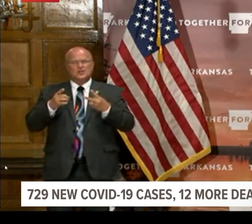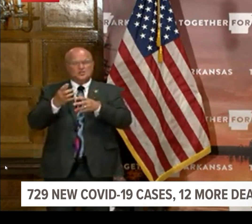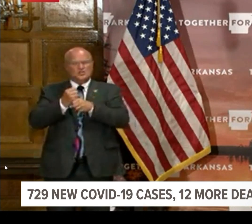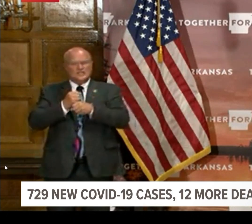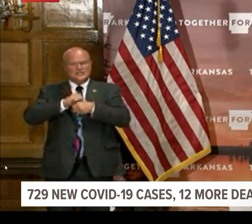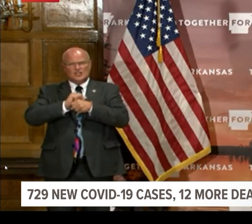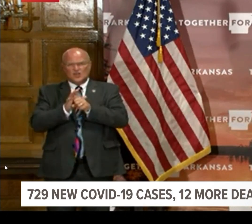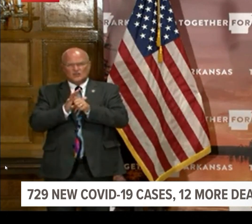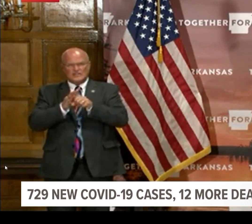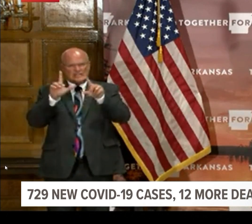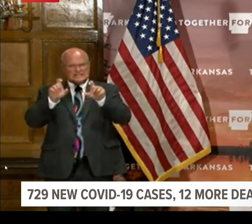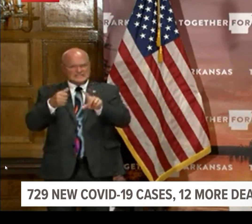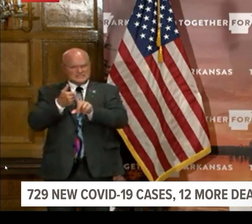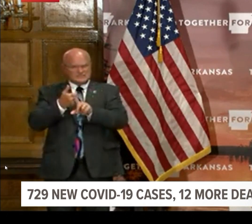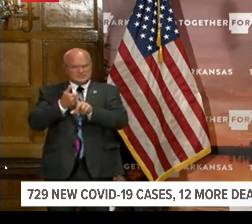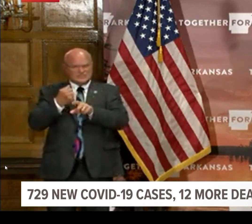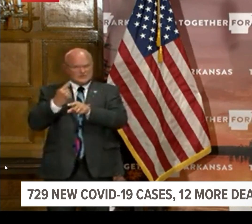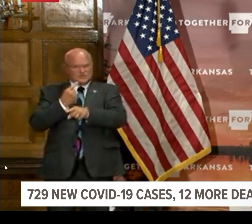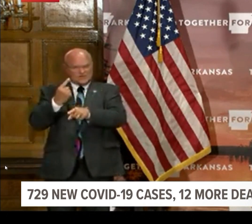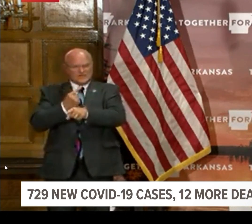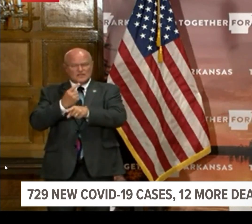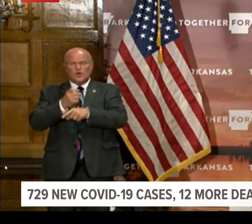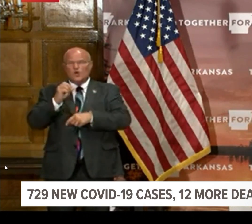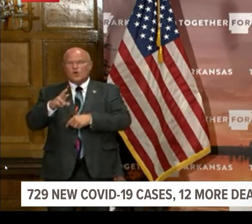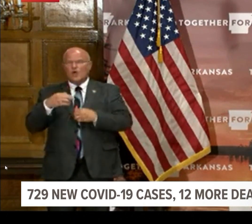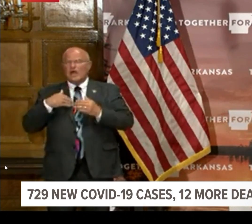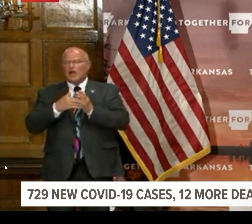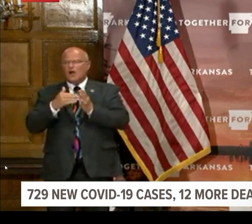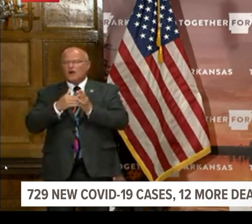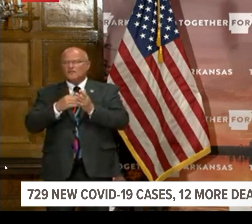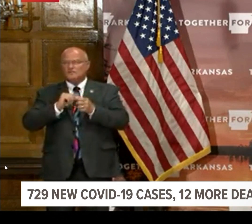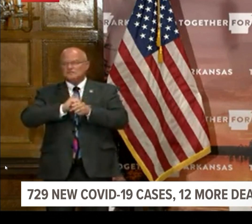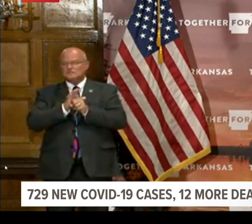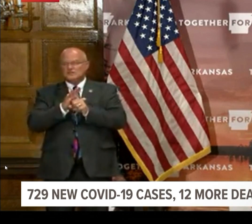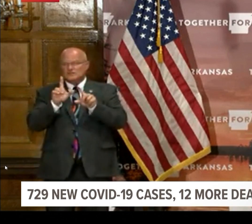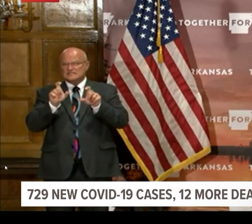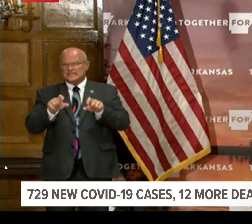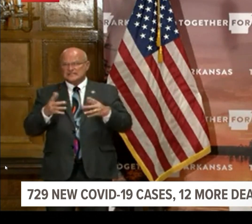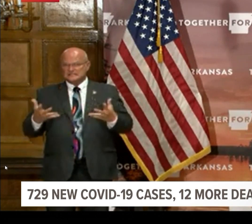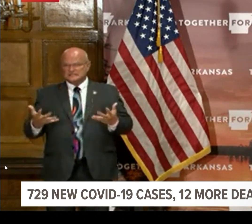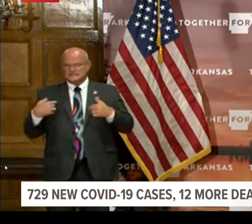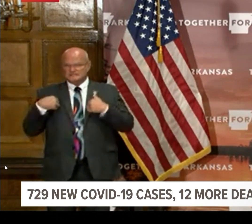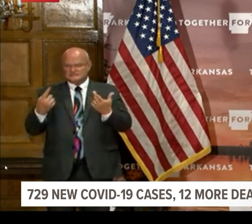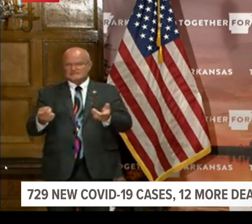a COVID-19 test regularly, or how often are you getting that test?